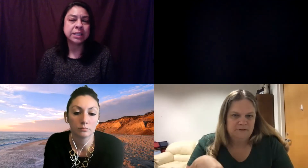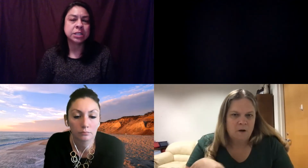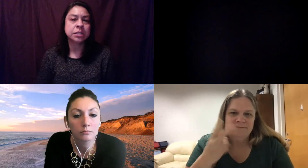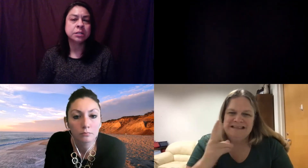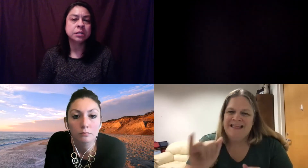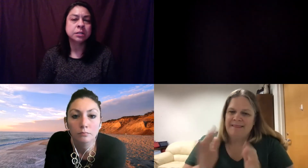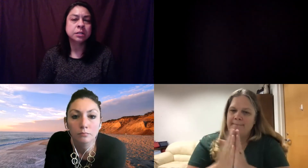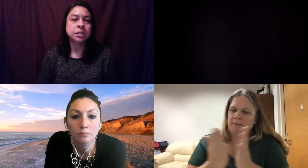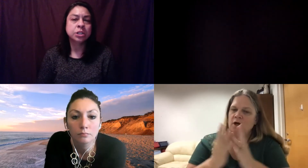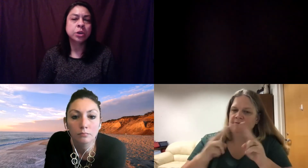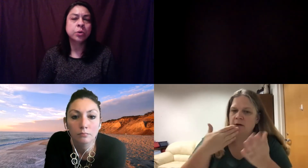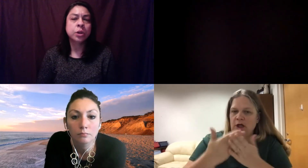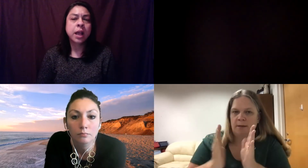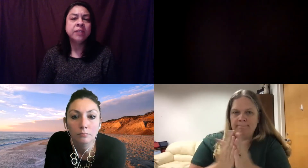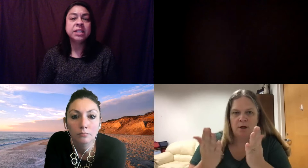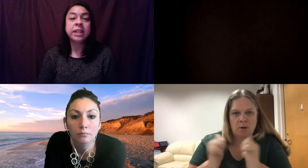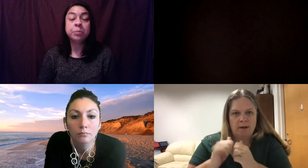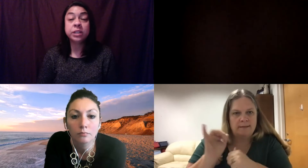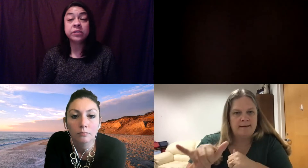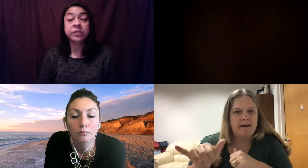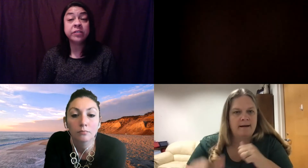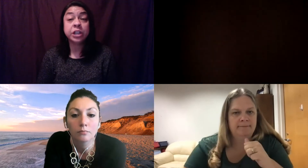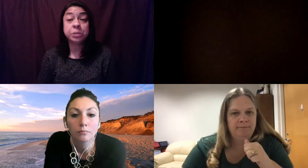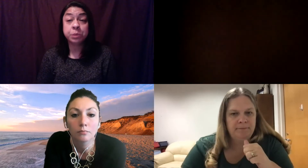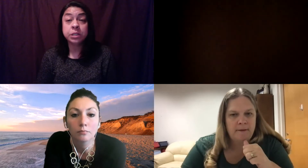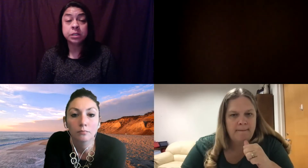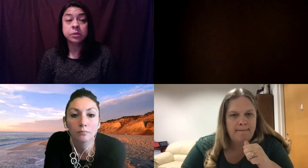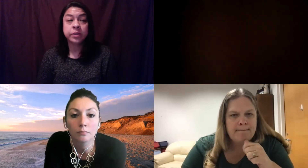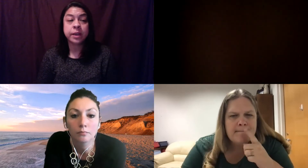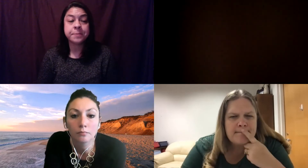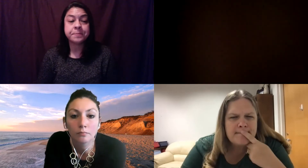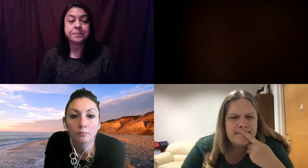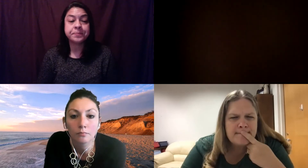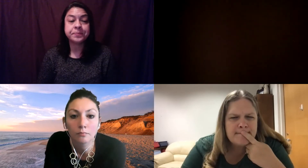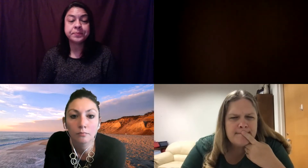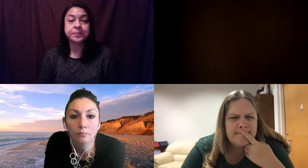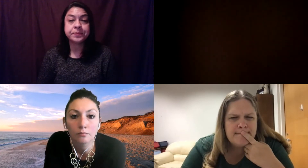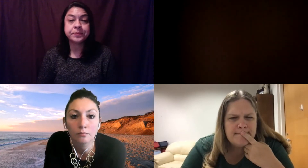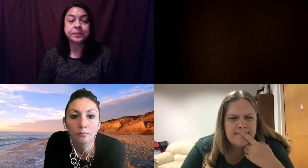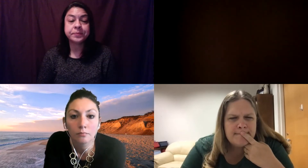that, so I've seen that book. It's a very, very good book with that.